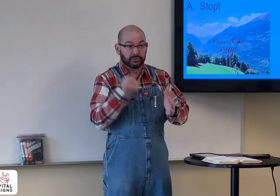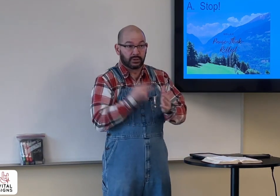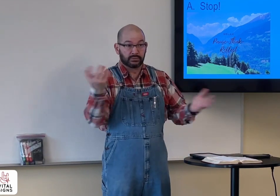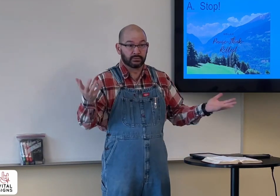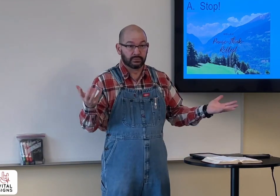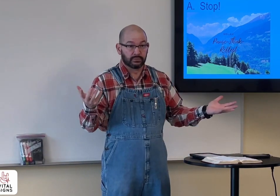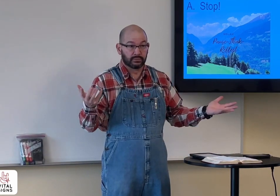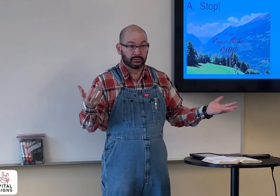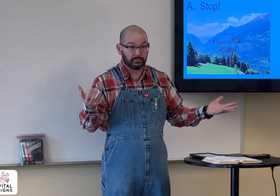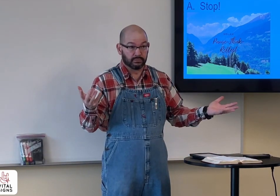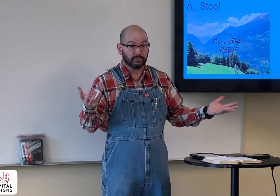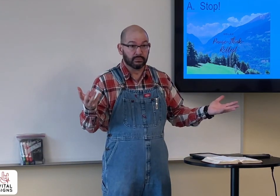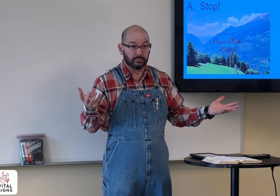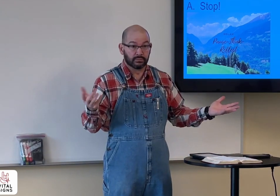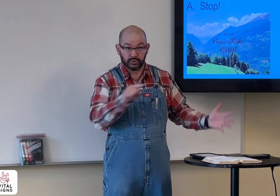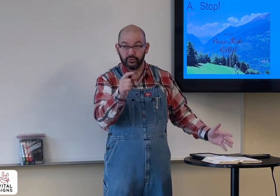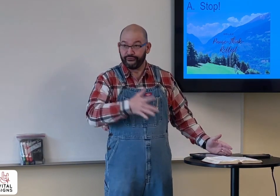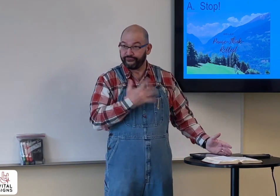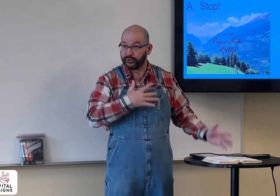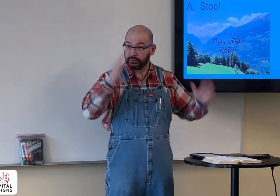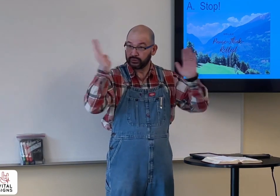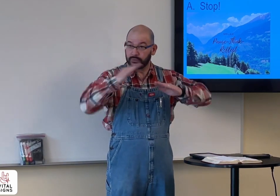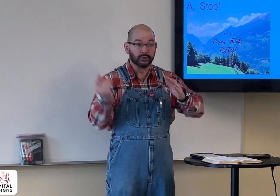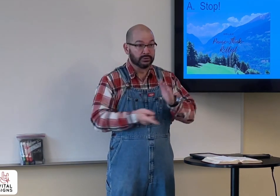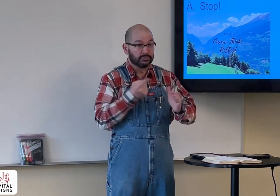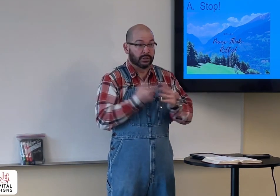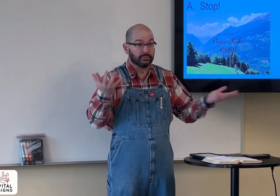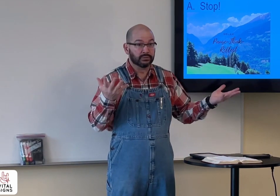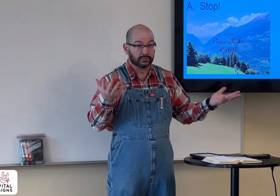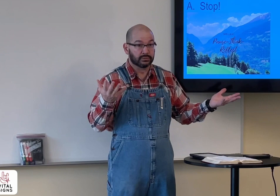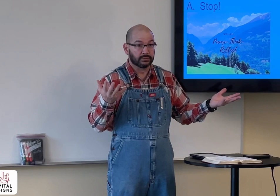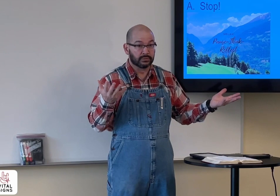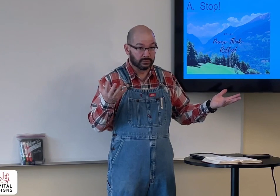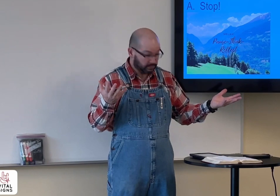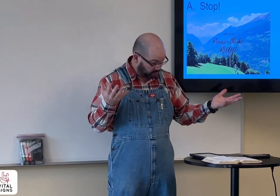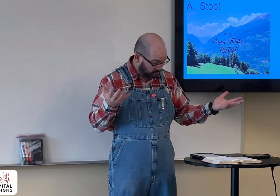Question. Yeah. You ever feel like you're in trouble sometimes?